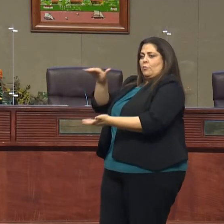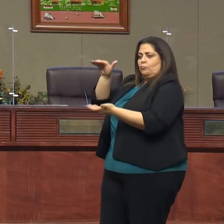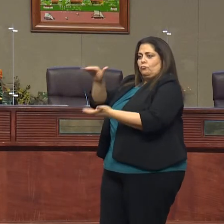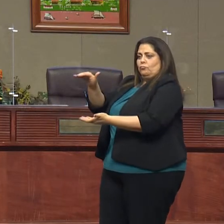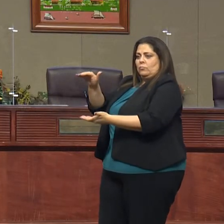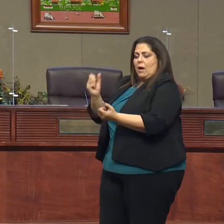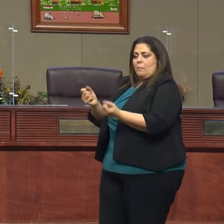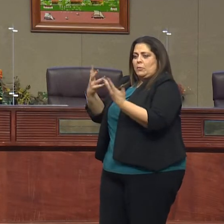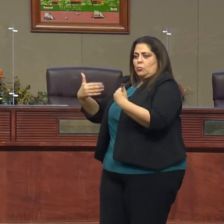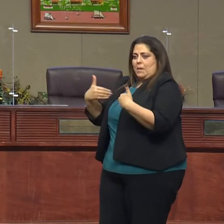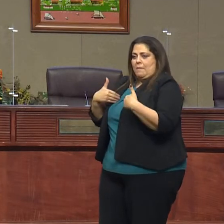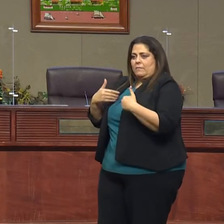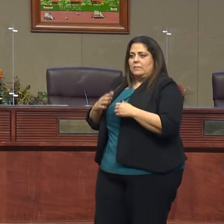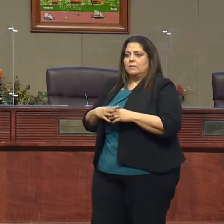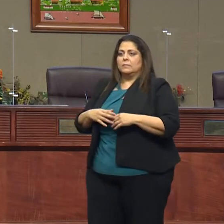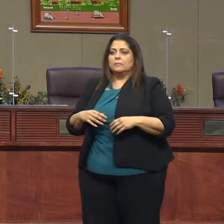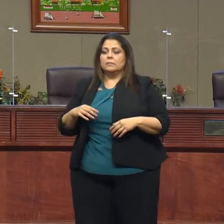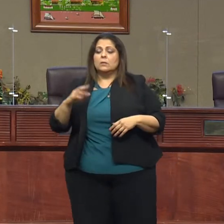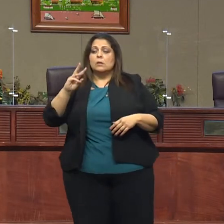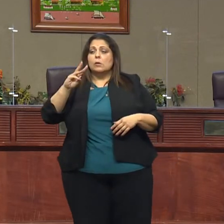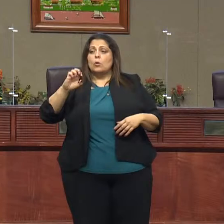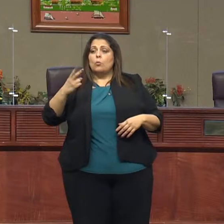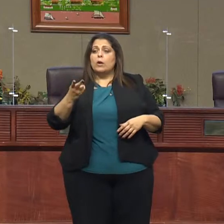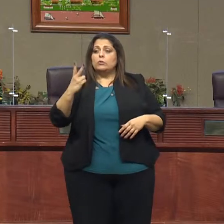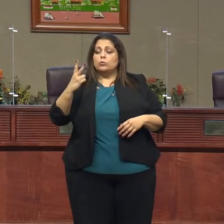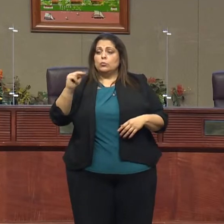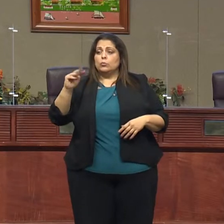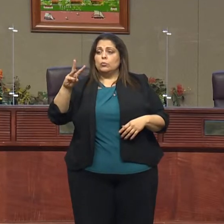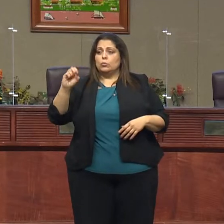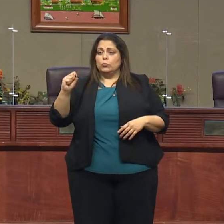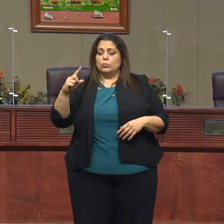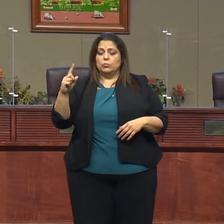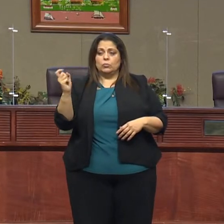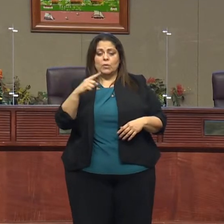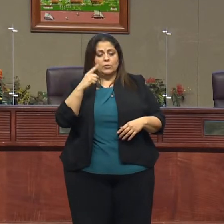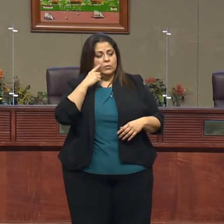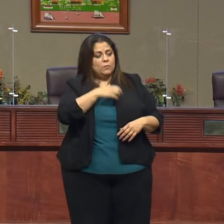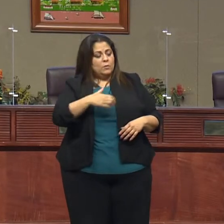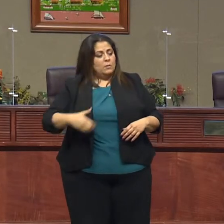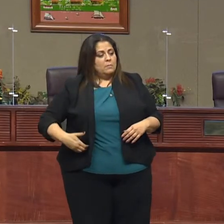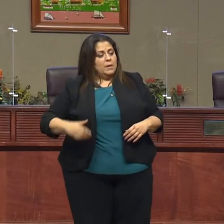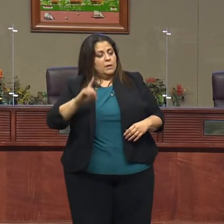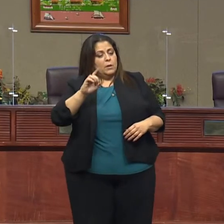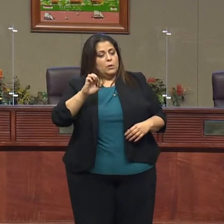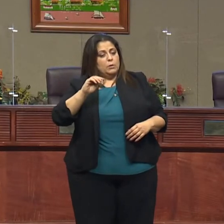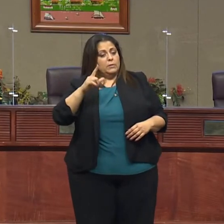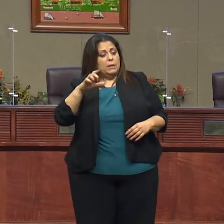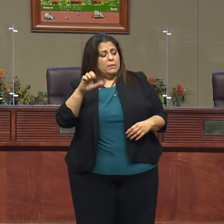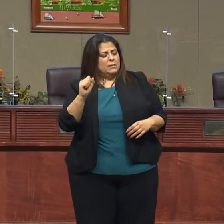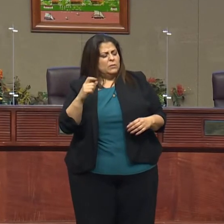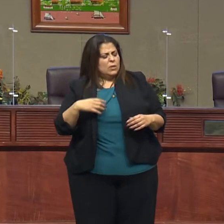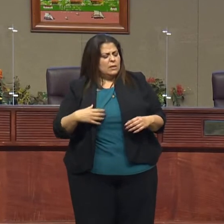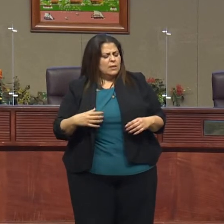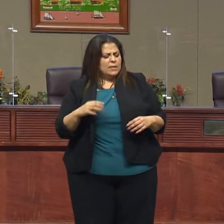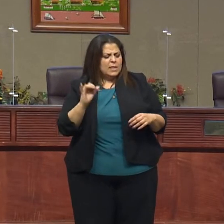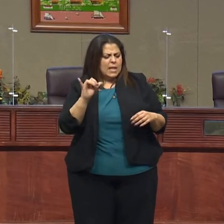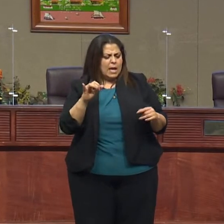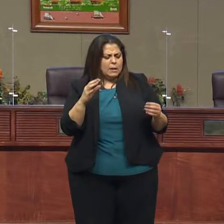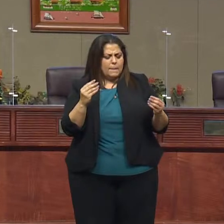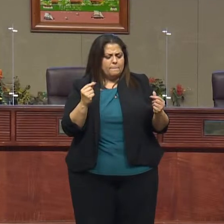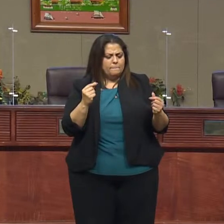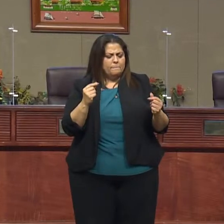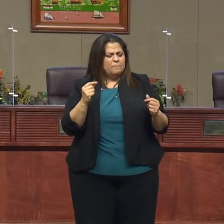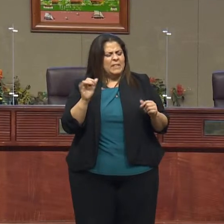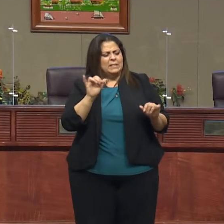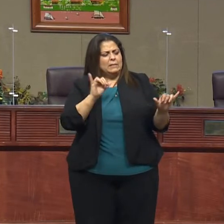All right. This is Kelsey Thorne with West 2 News. My question is also for Mayor Demings. Just kind of going off that, the governor